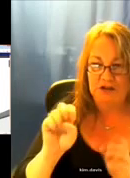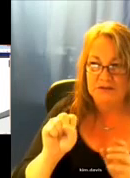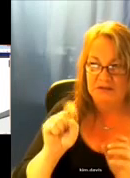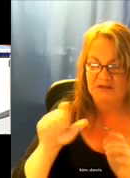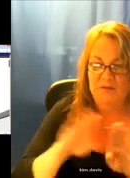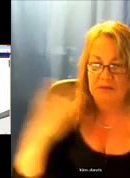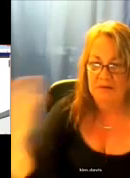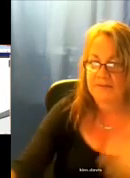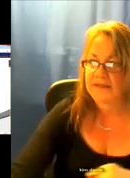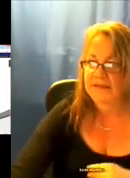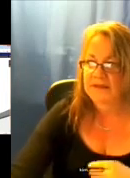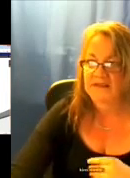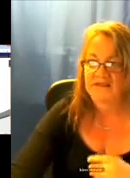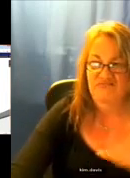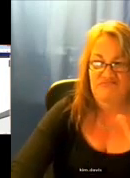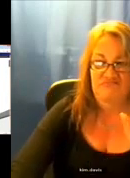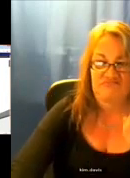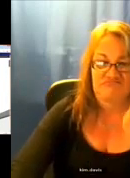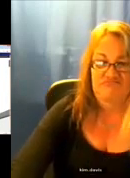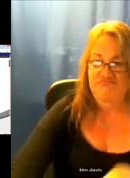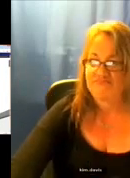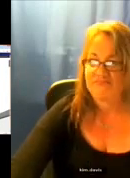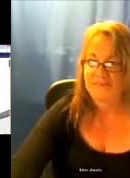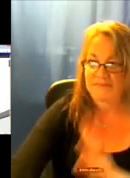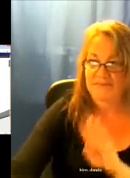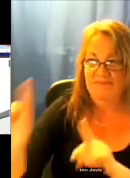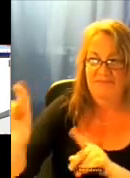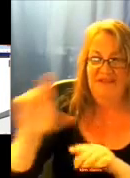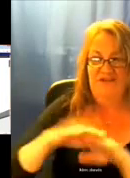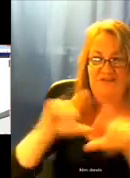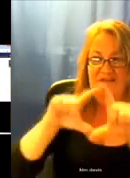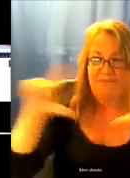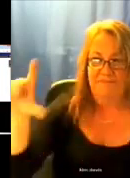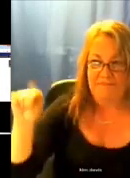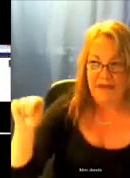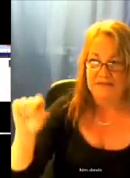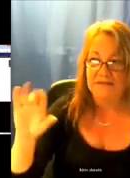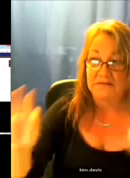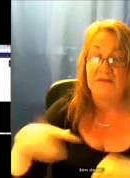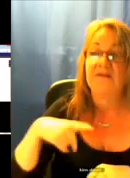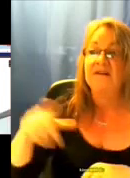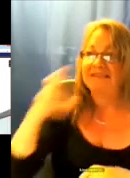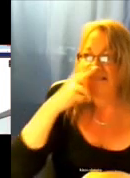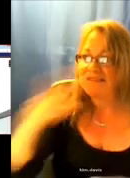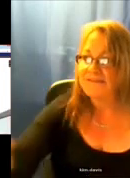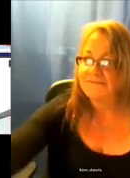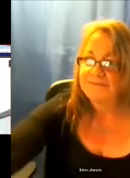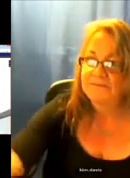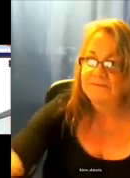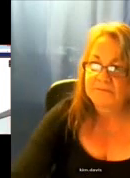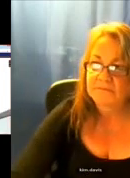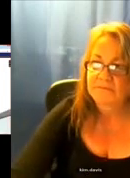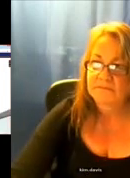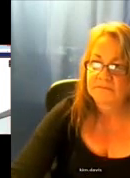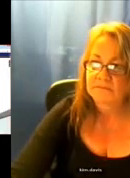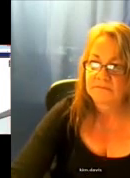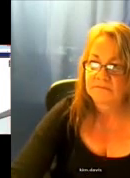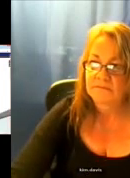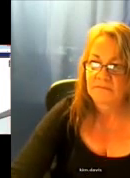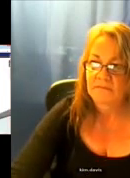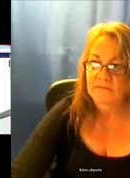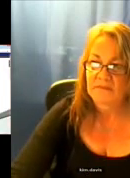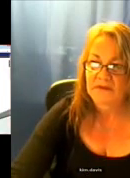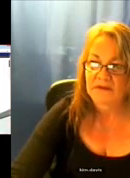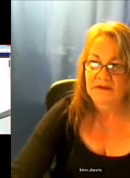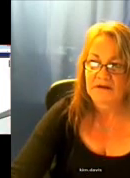right there. So you move the arrows over till you find publications and click on that word publications. It'll bring